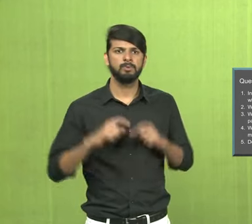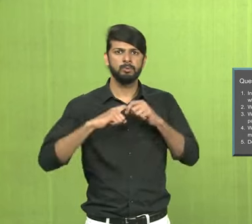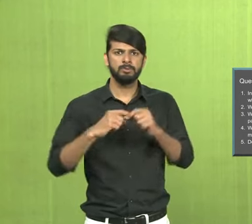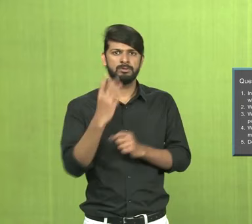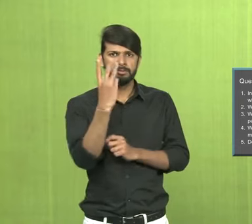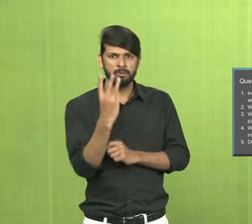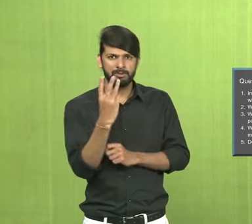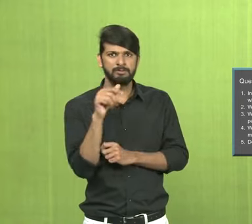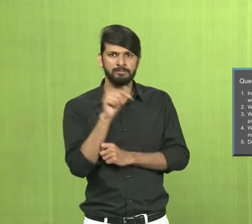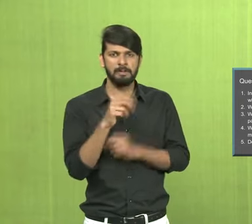Question number 3,